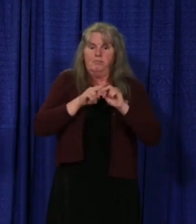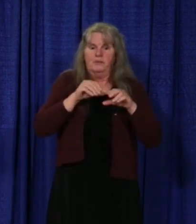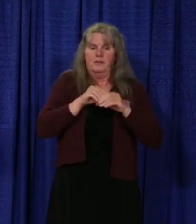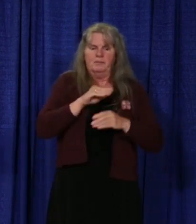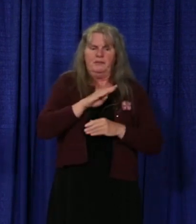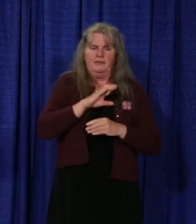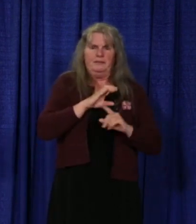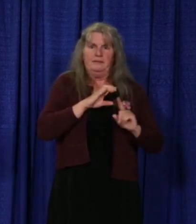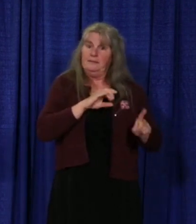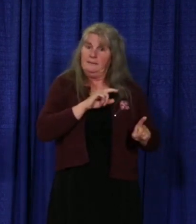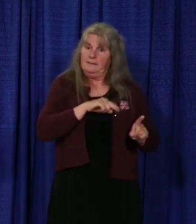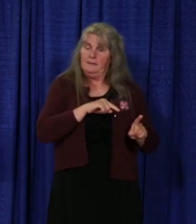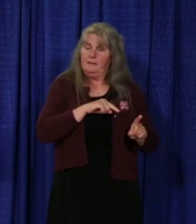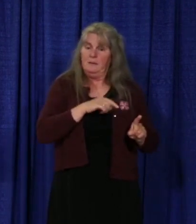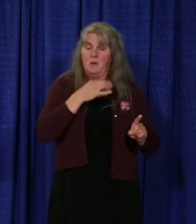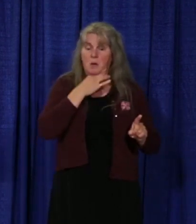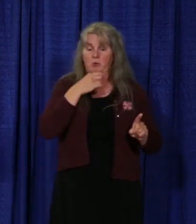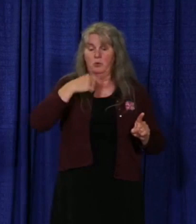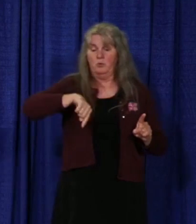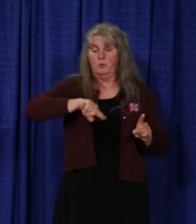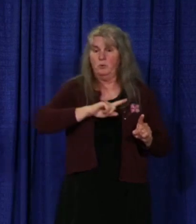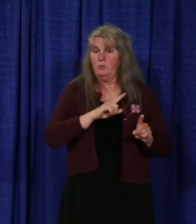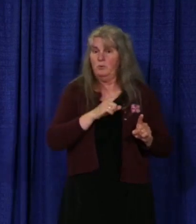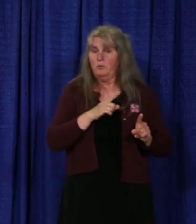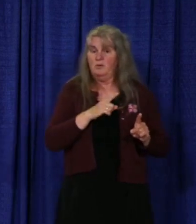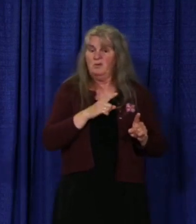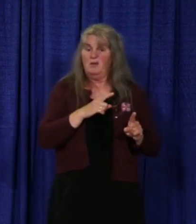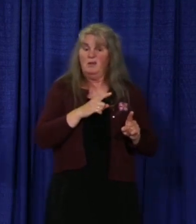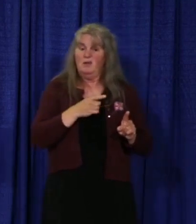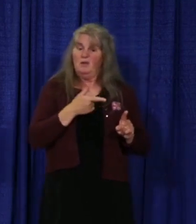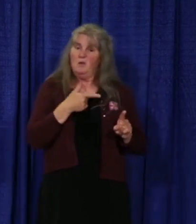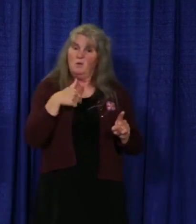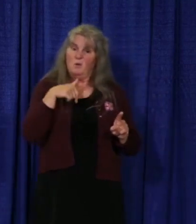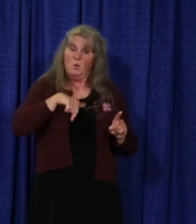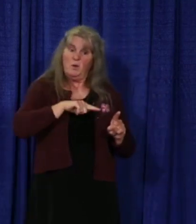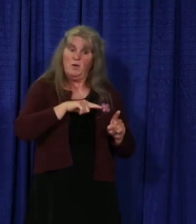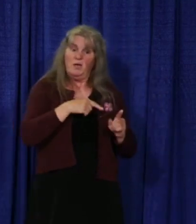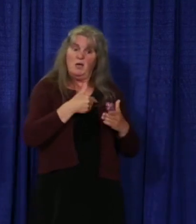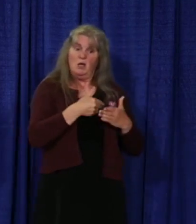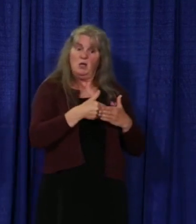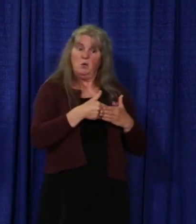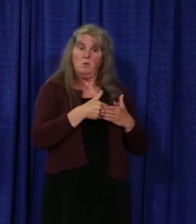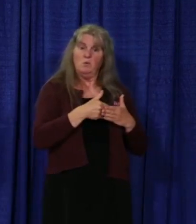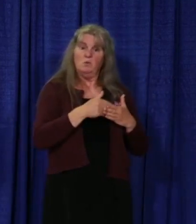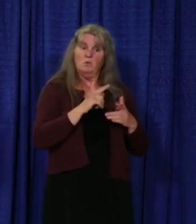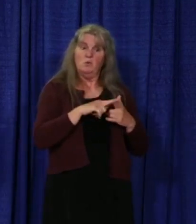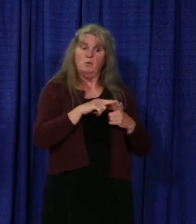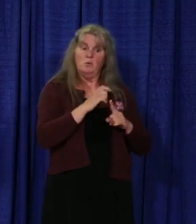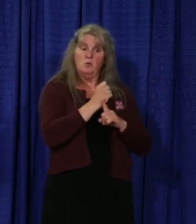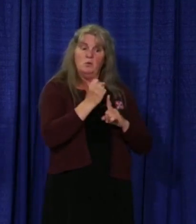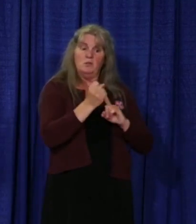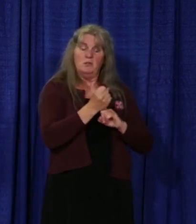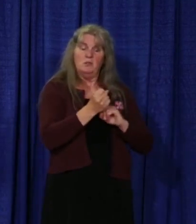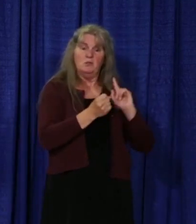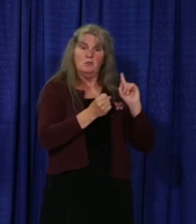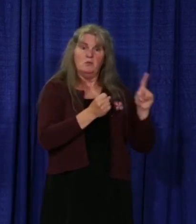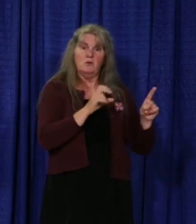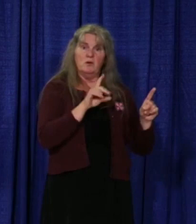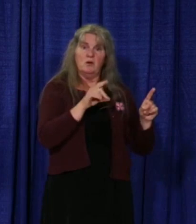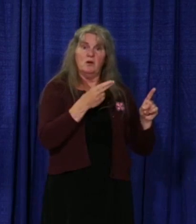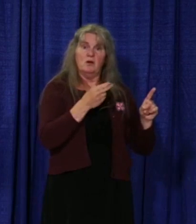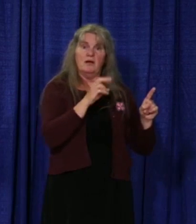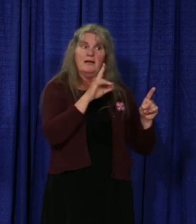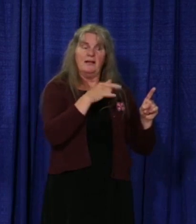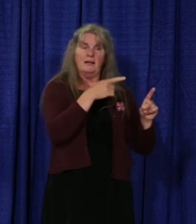how close are we to a situation where Dr. Hanley